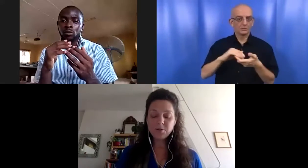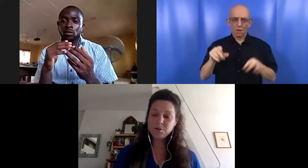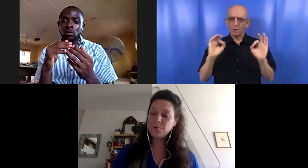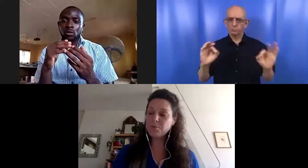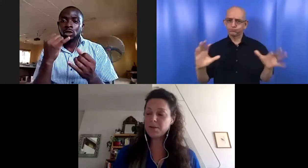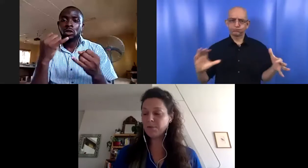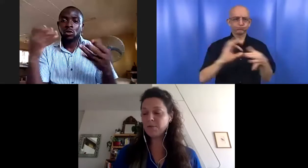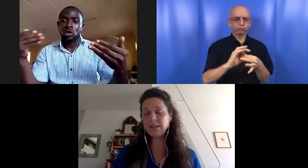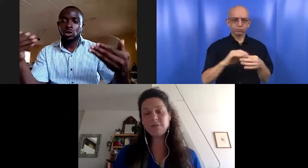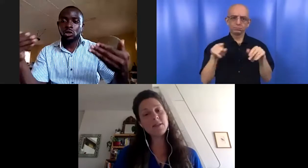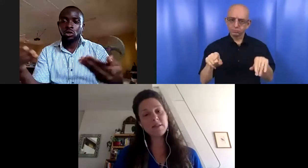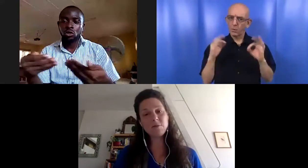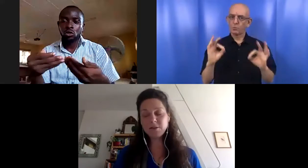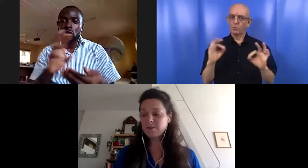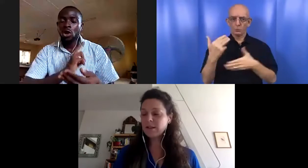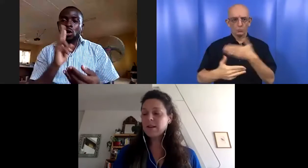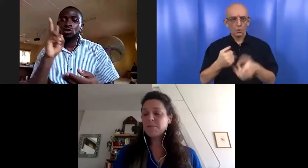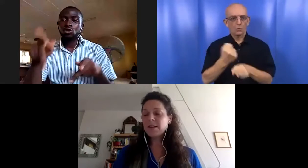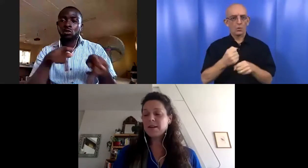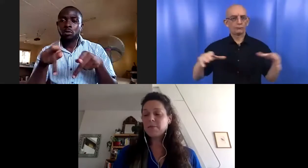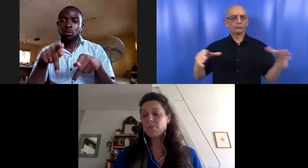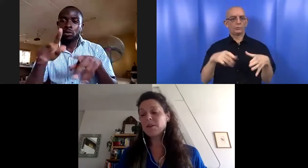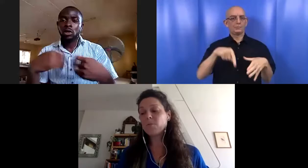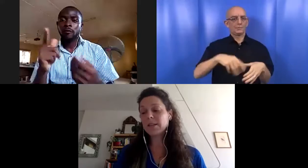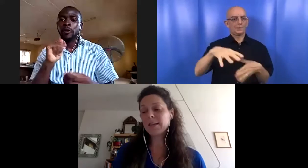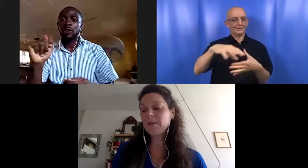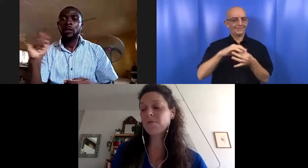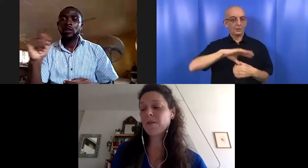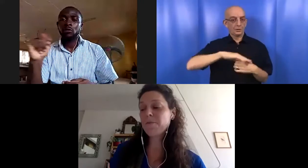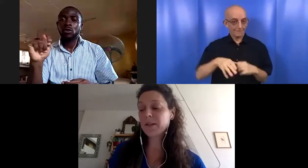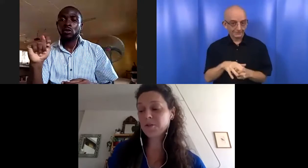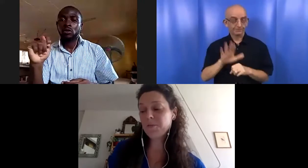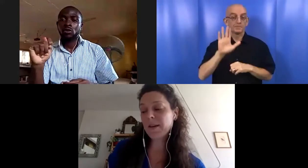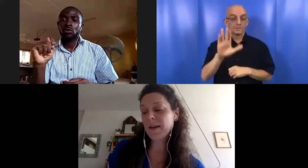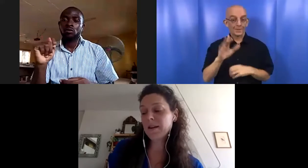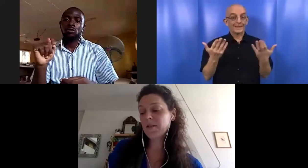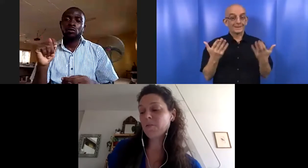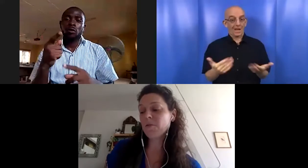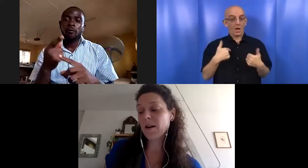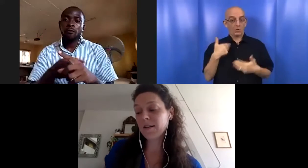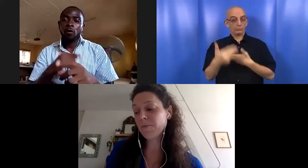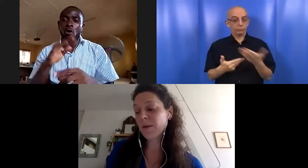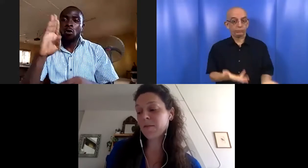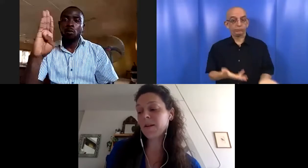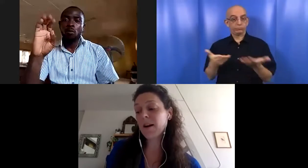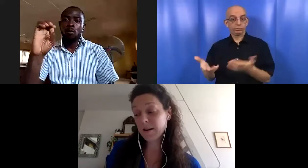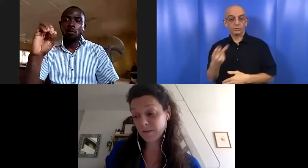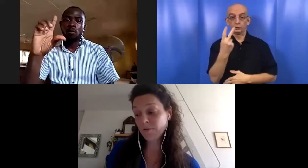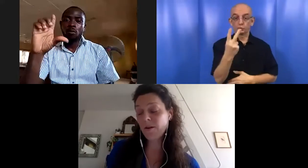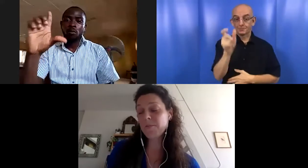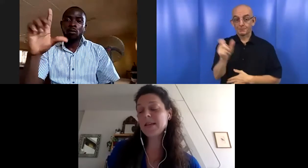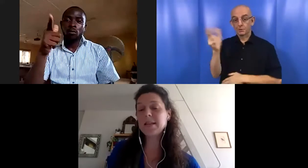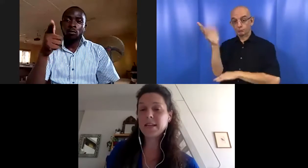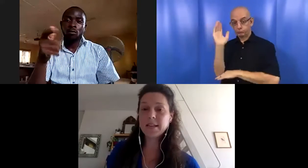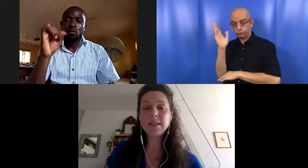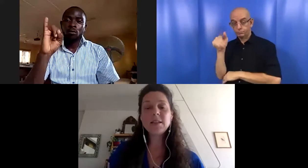our two people giving testimonials. Mark Wheatley from Belgium and Murali Padmanabhan